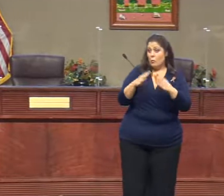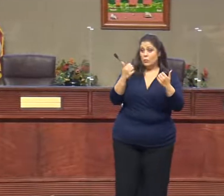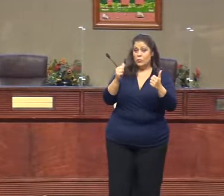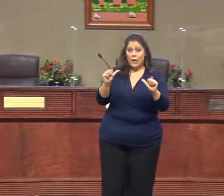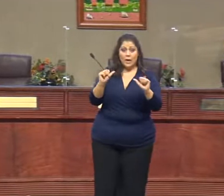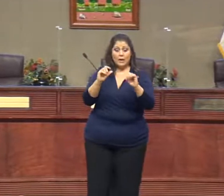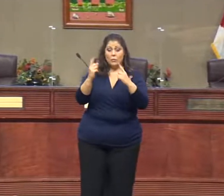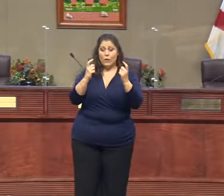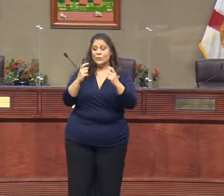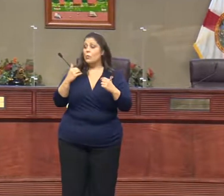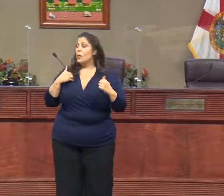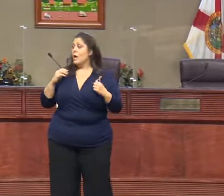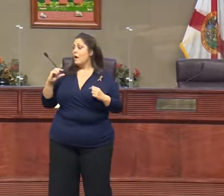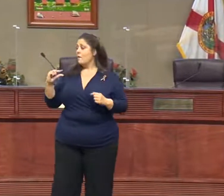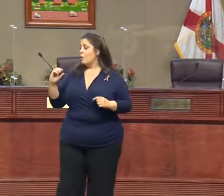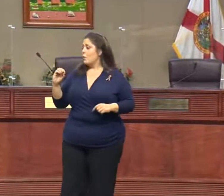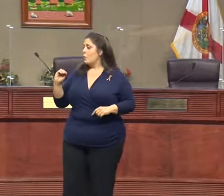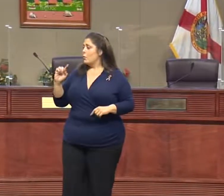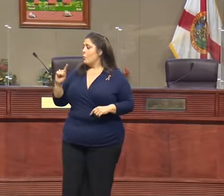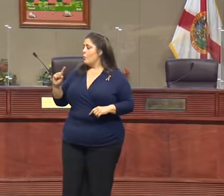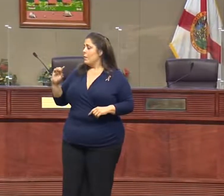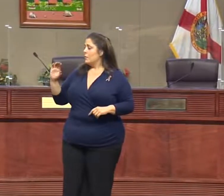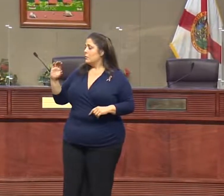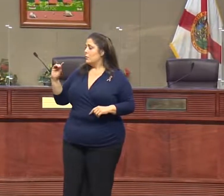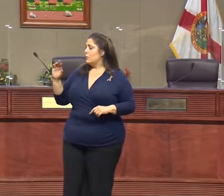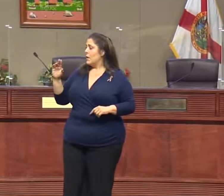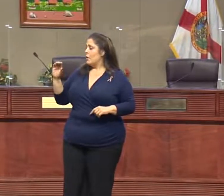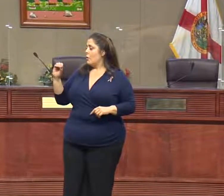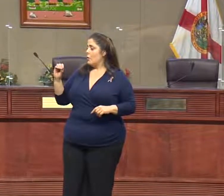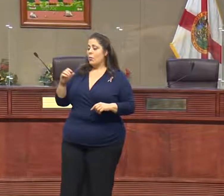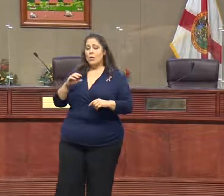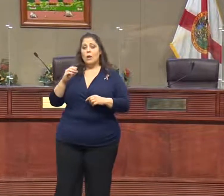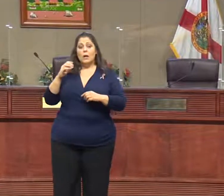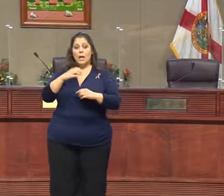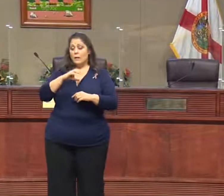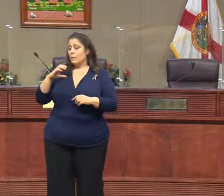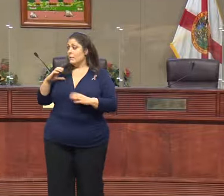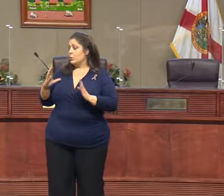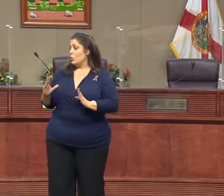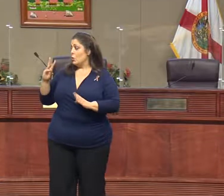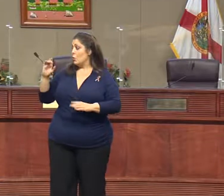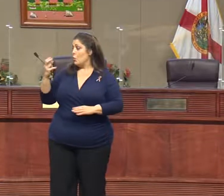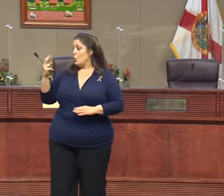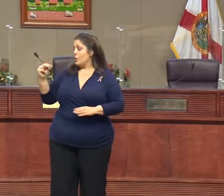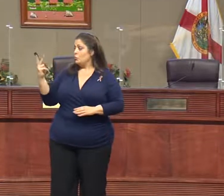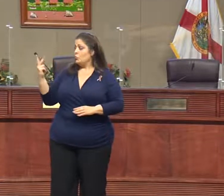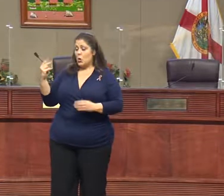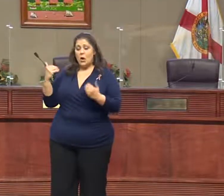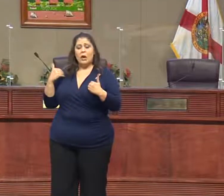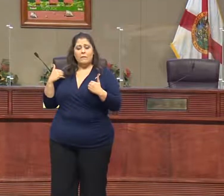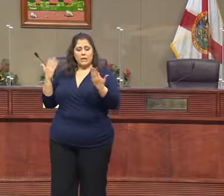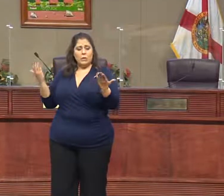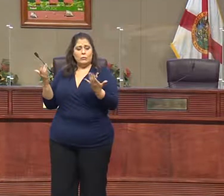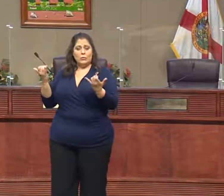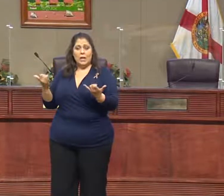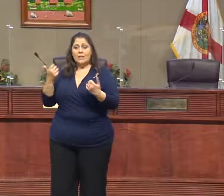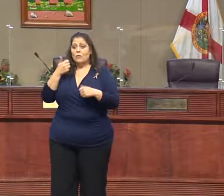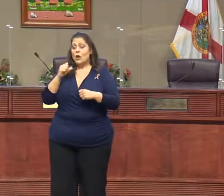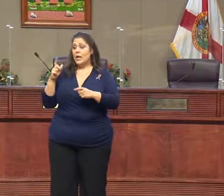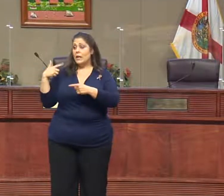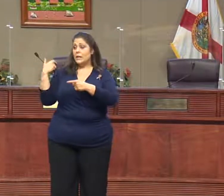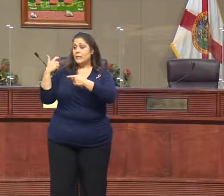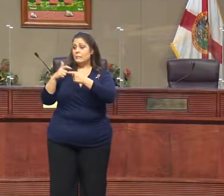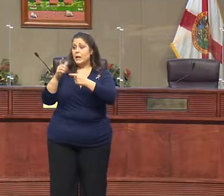Commissioner Gomez-Cordero and Commissioner Wilson who have joined us today, and for the Spanish-speaking media, if we